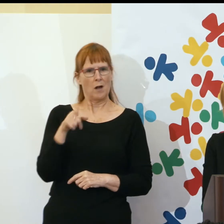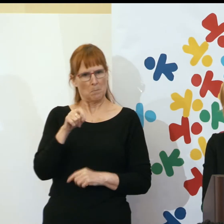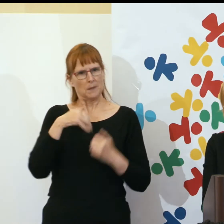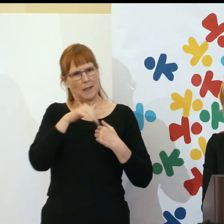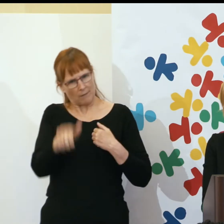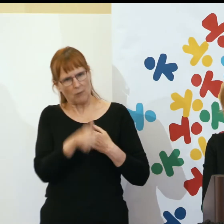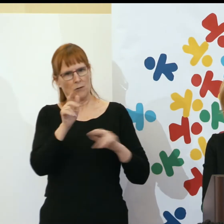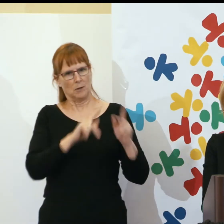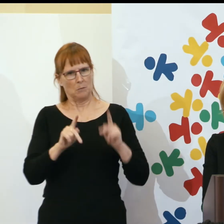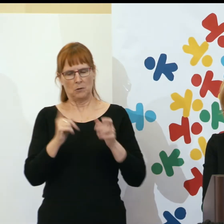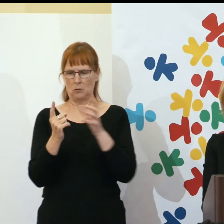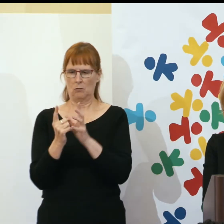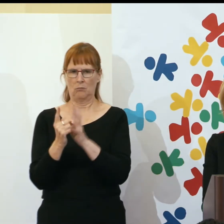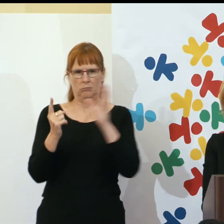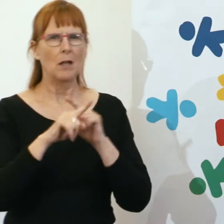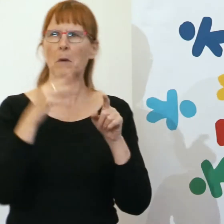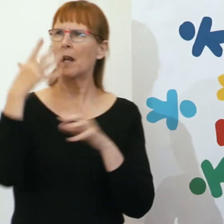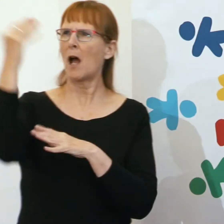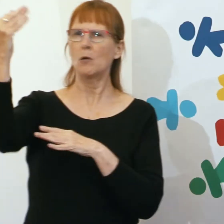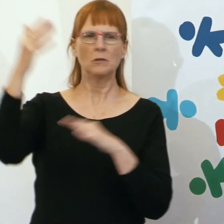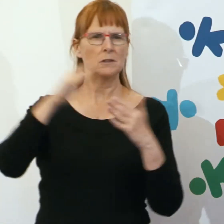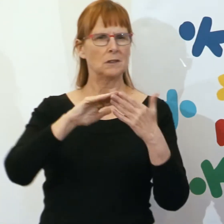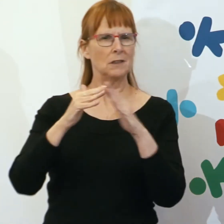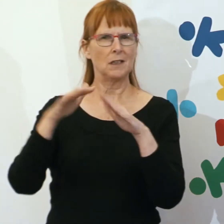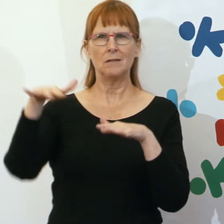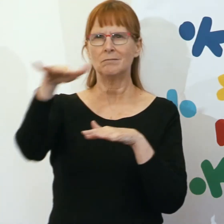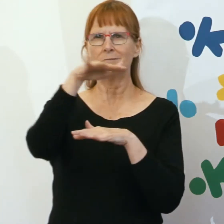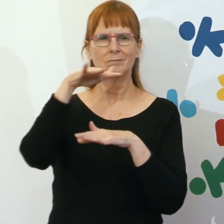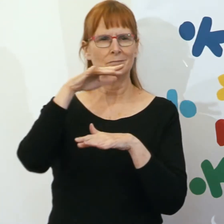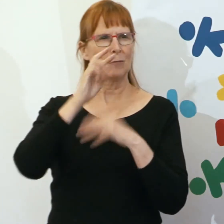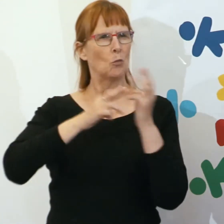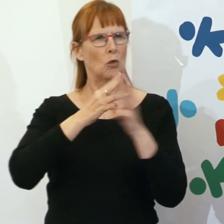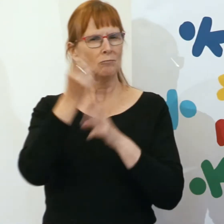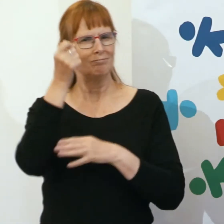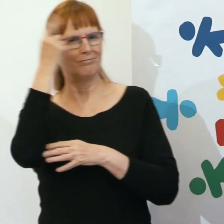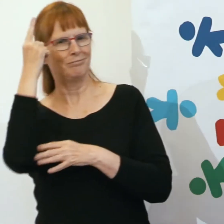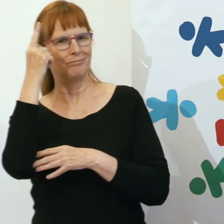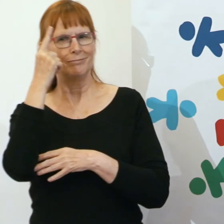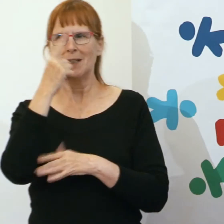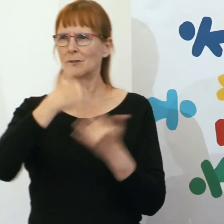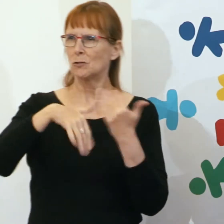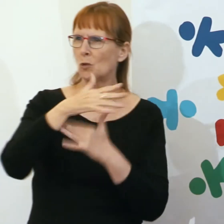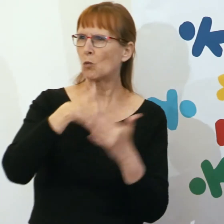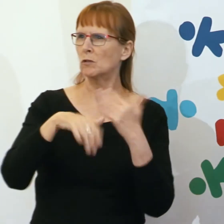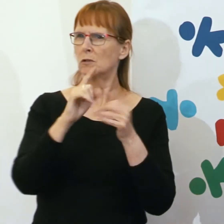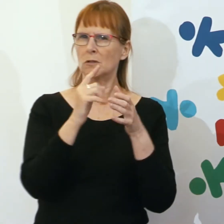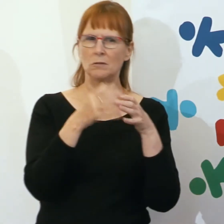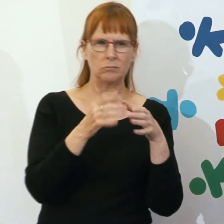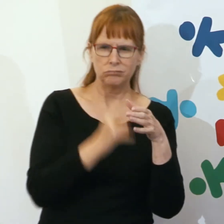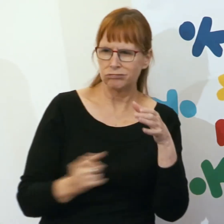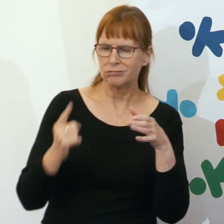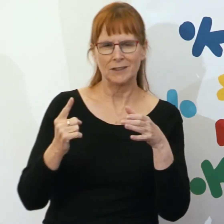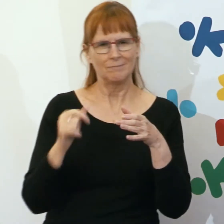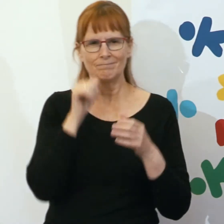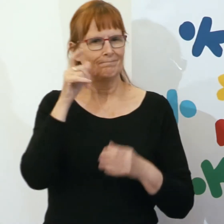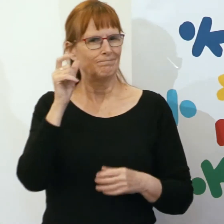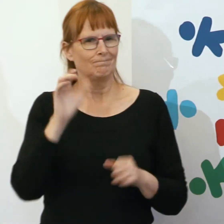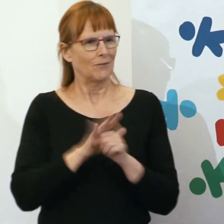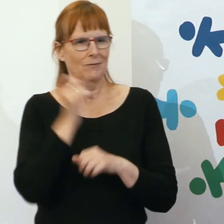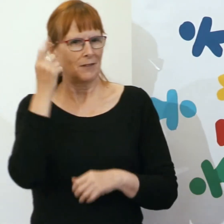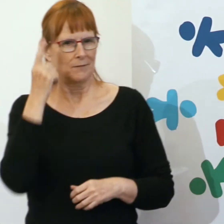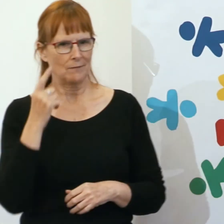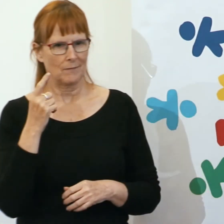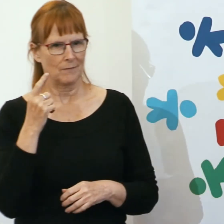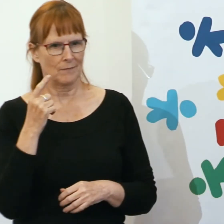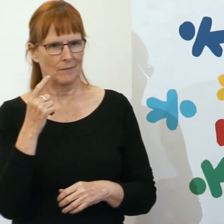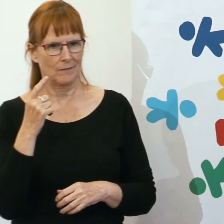greatest challenges. The knowledge we have, whether from firsthand experience or from our work,